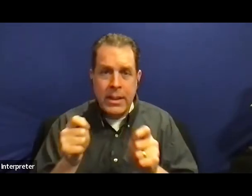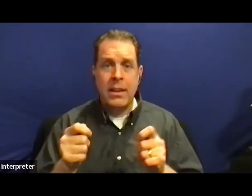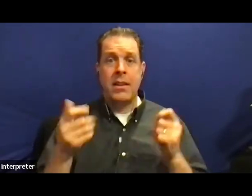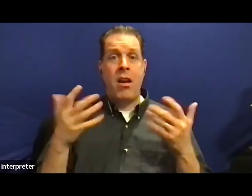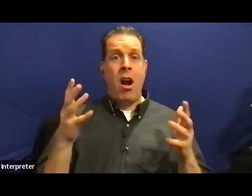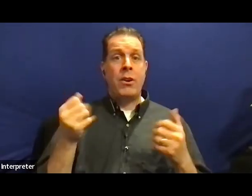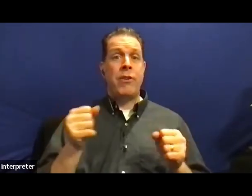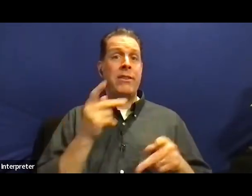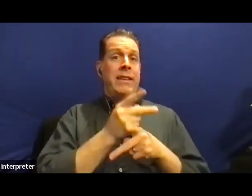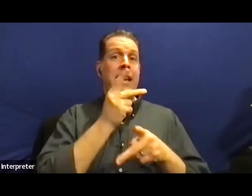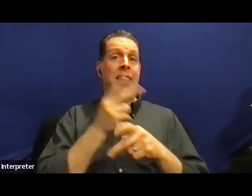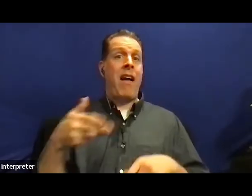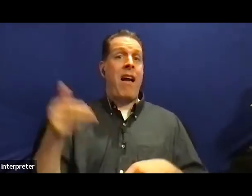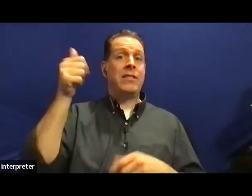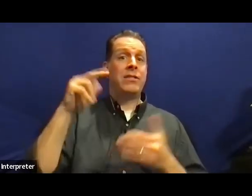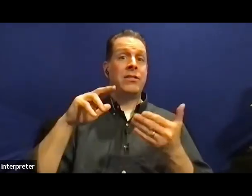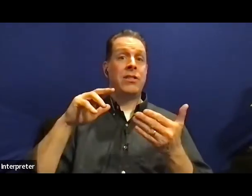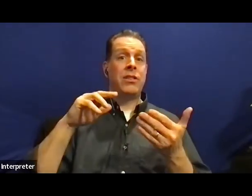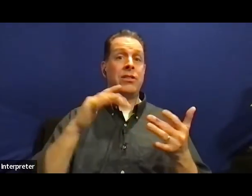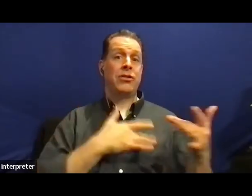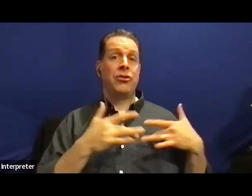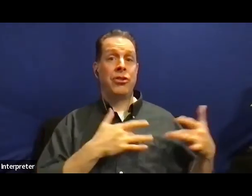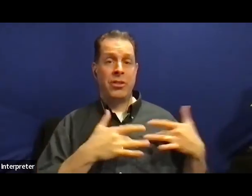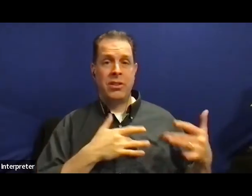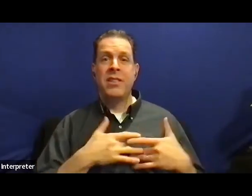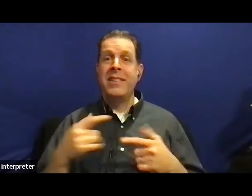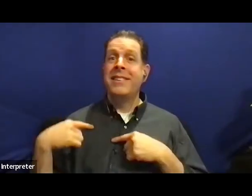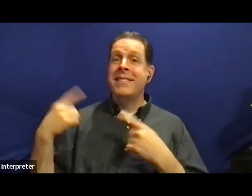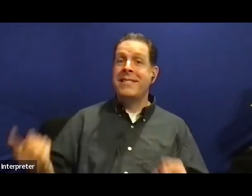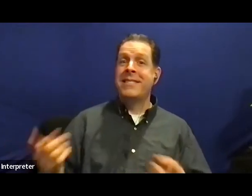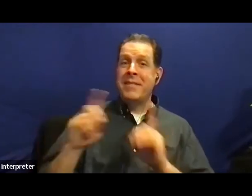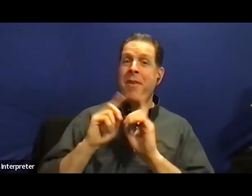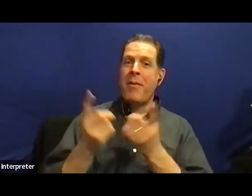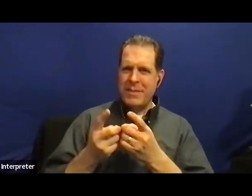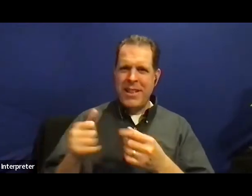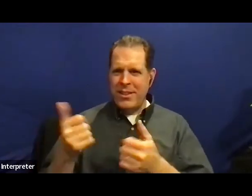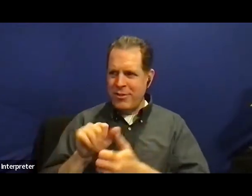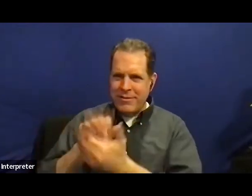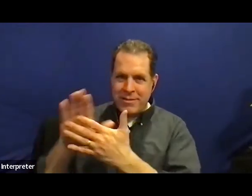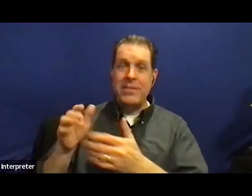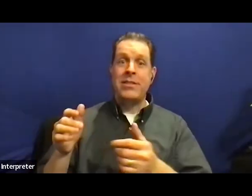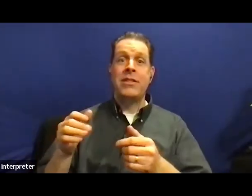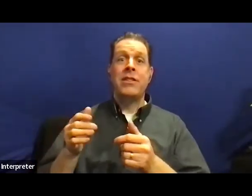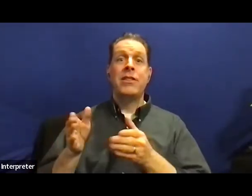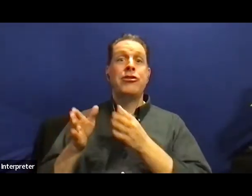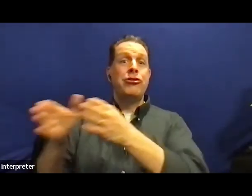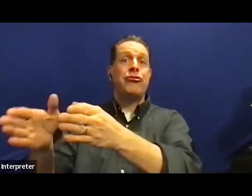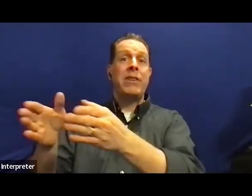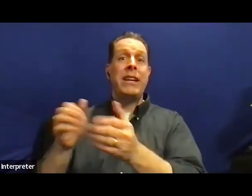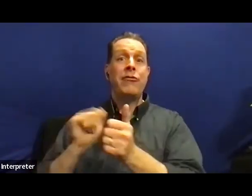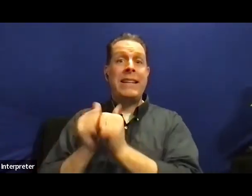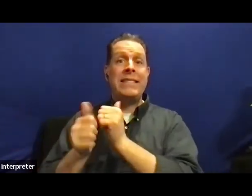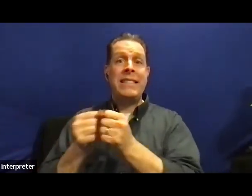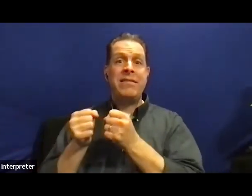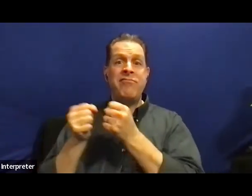highest concern. Building upon the department's previous efforts to address street racing, he initiated